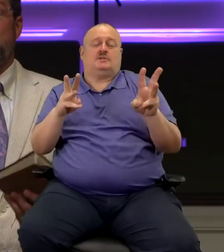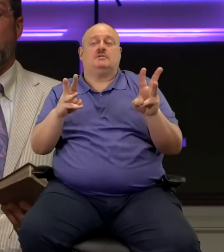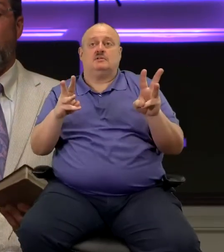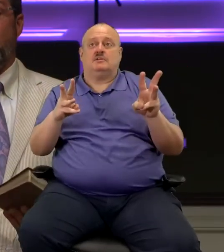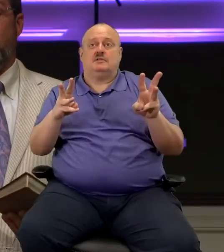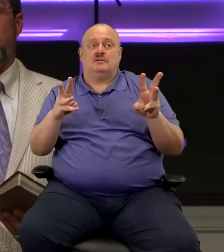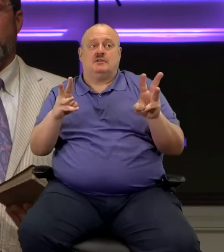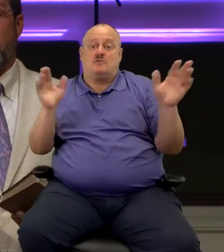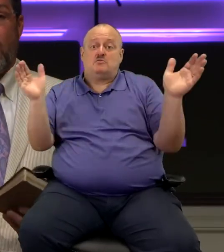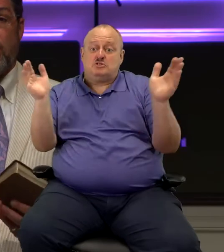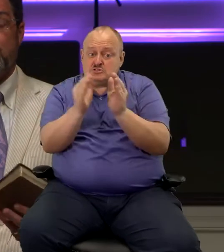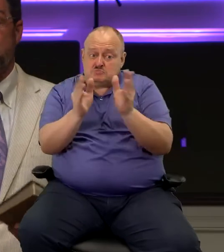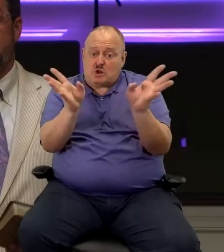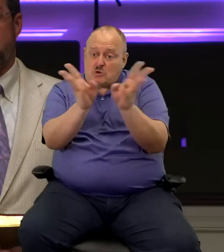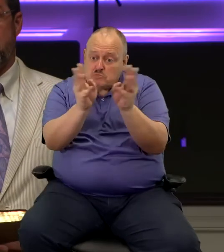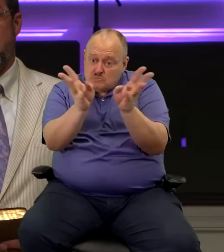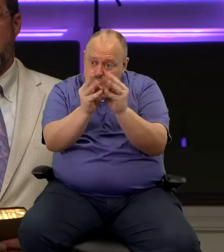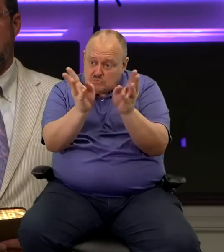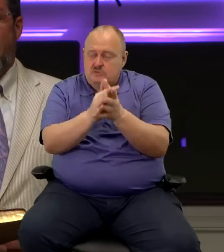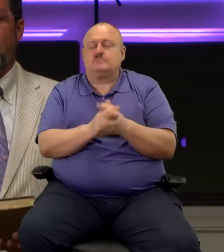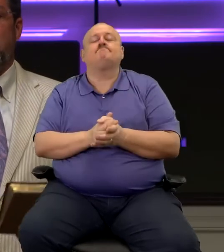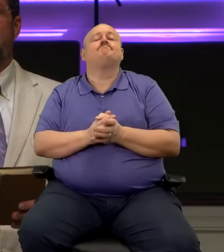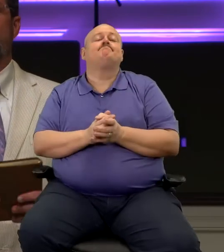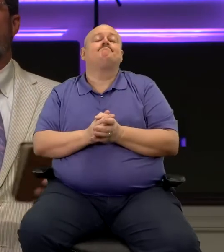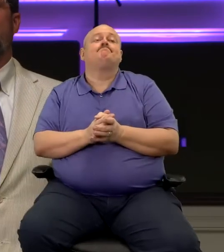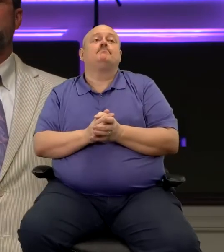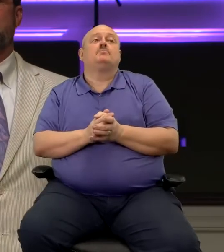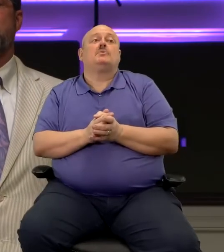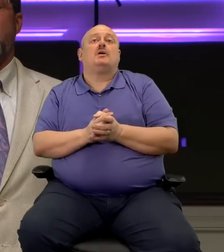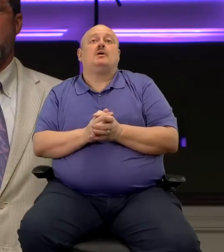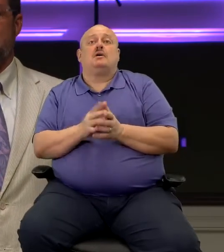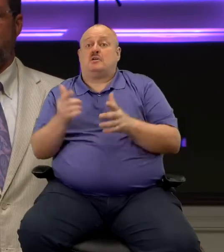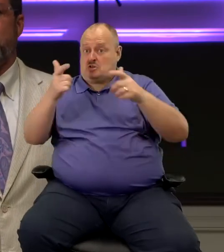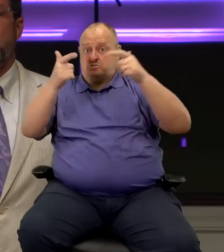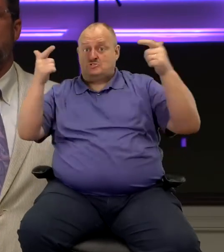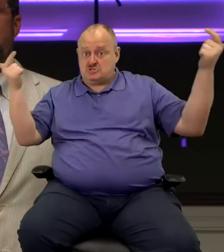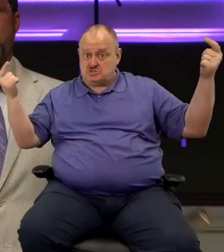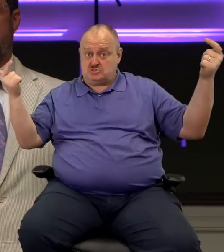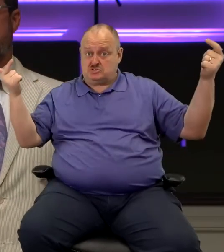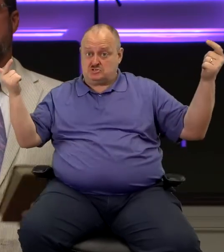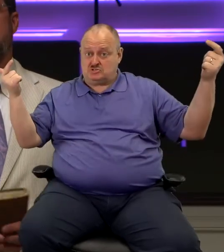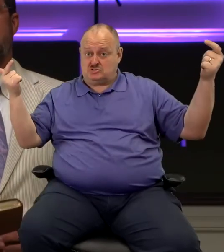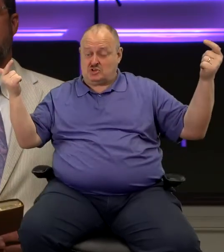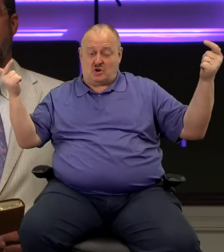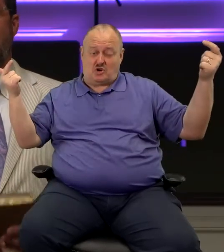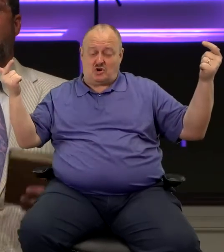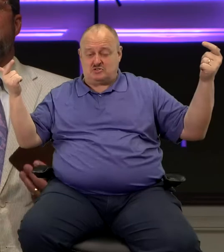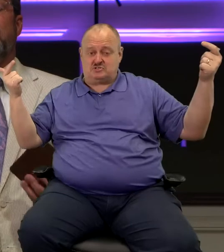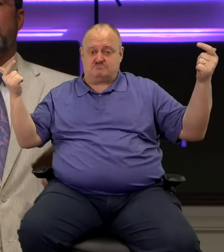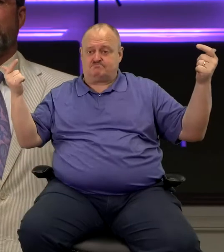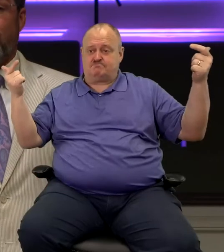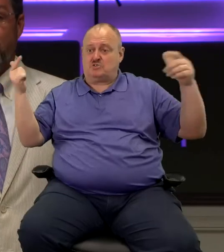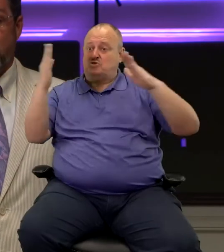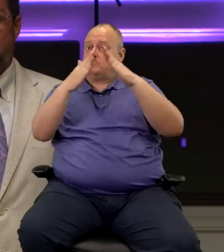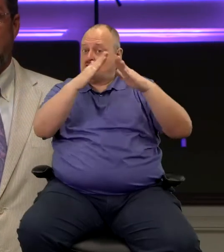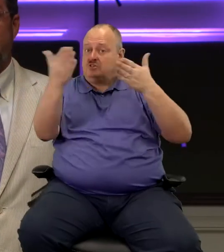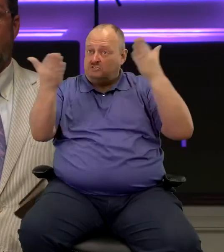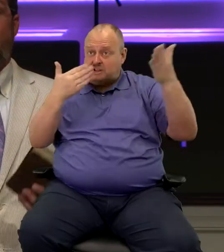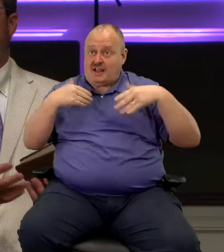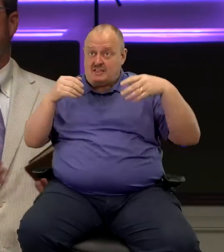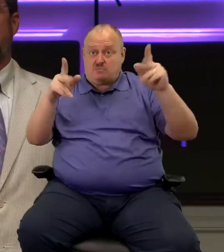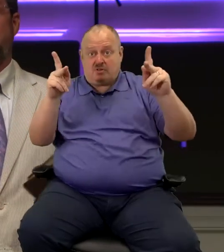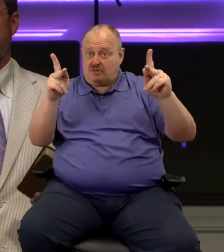very small, what we might call country churches. I've been in large stadiums for community services. I've even had the privilege